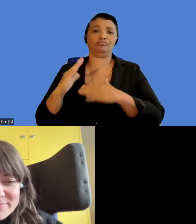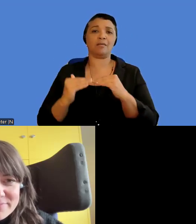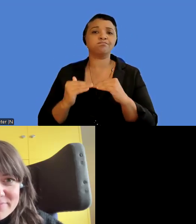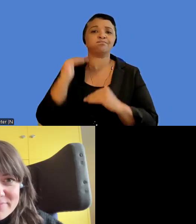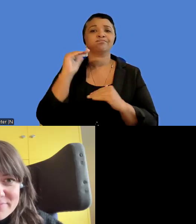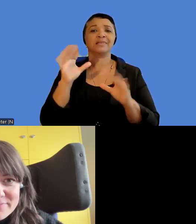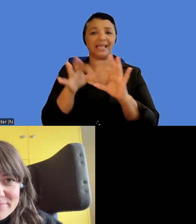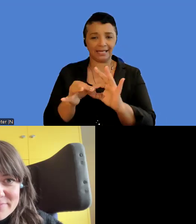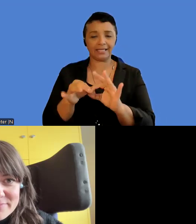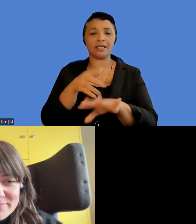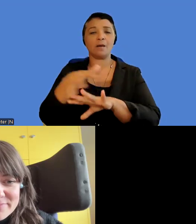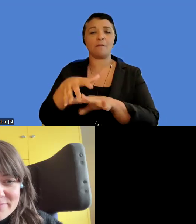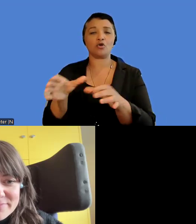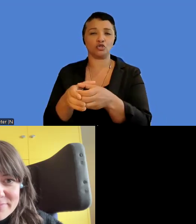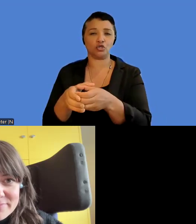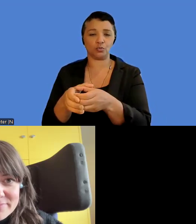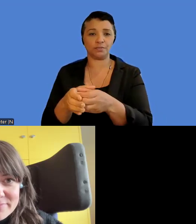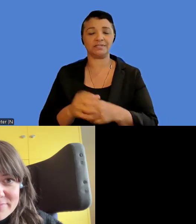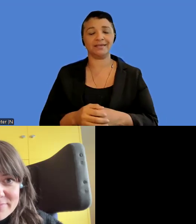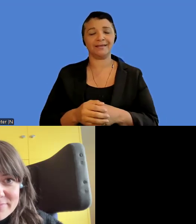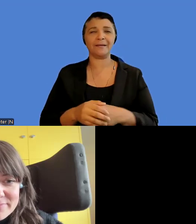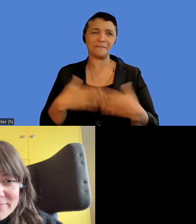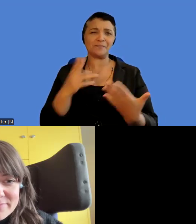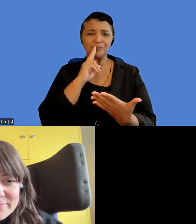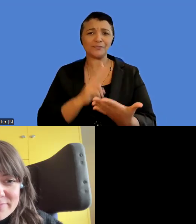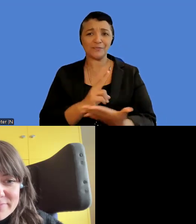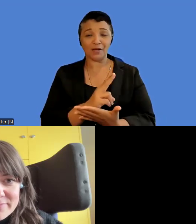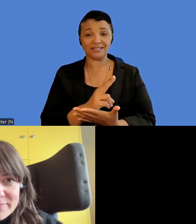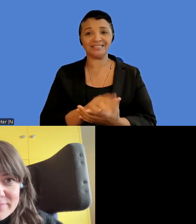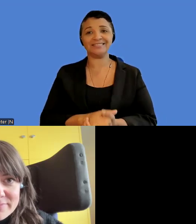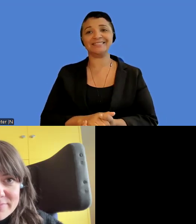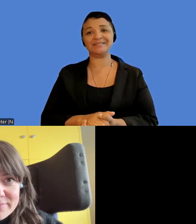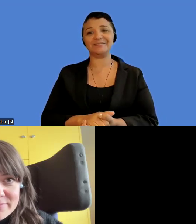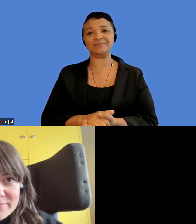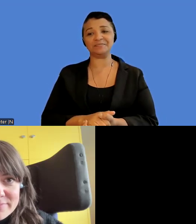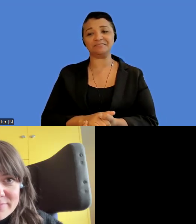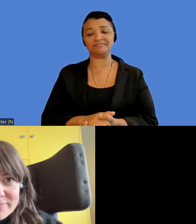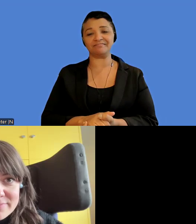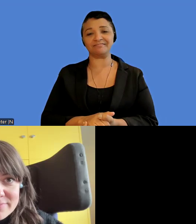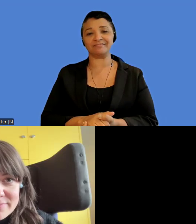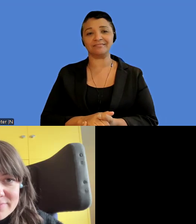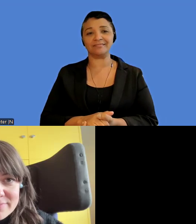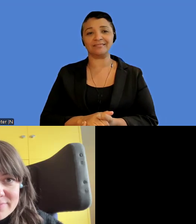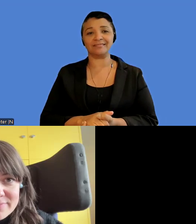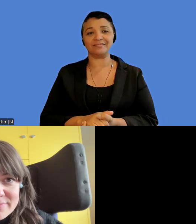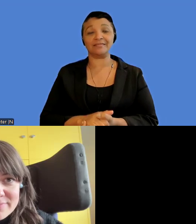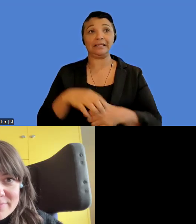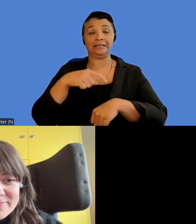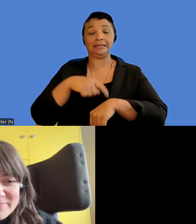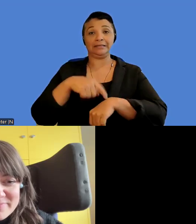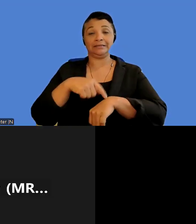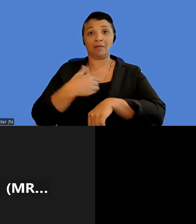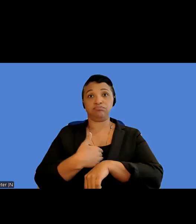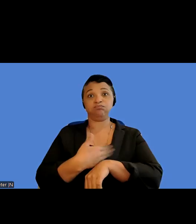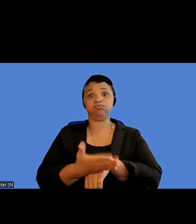groups. I know, to be honest, it's really very, I am surprised because time flies a lot. I mean,